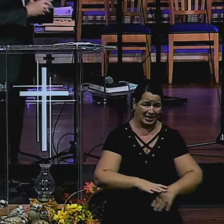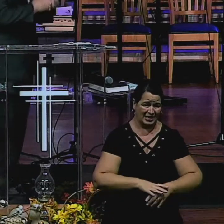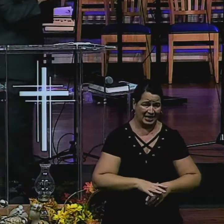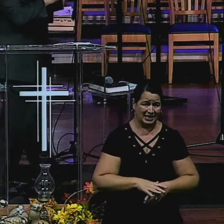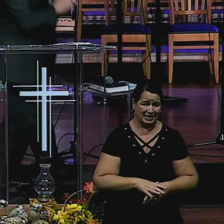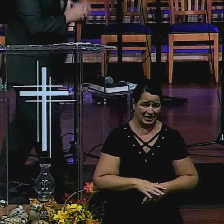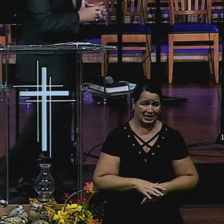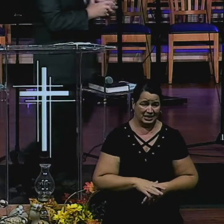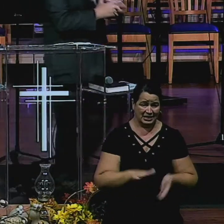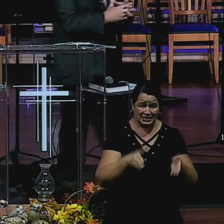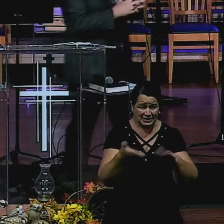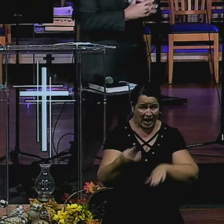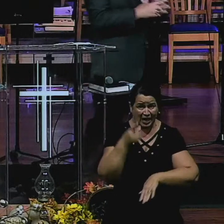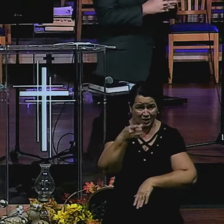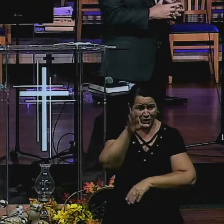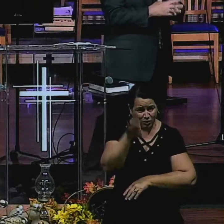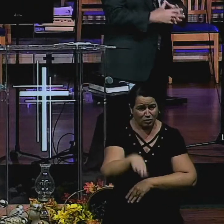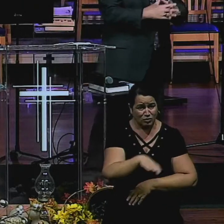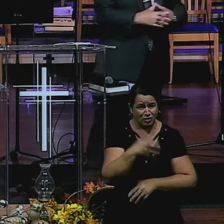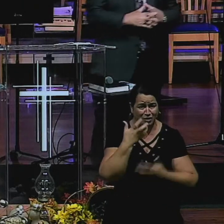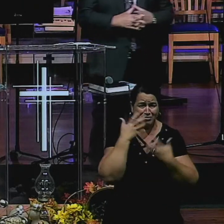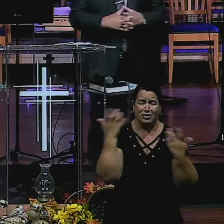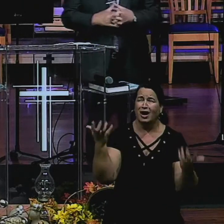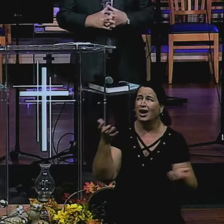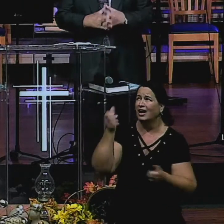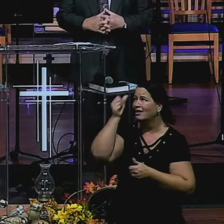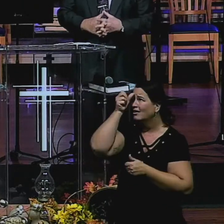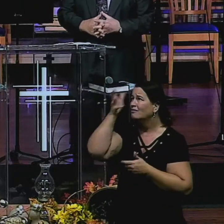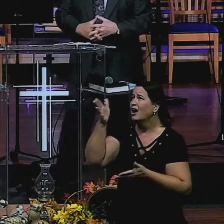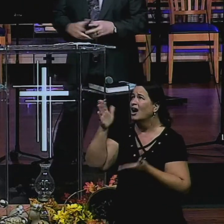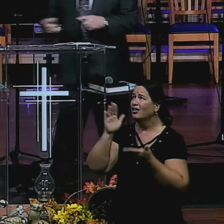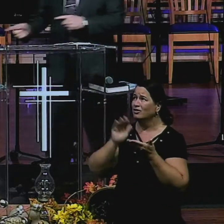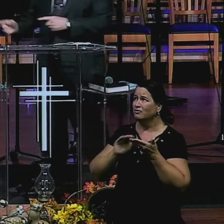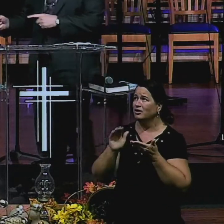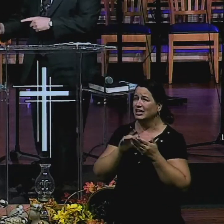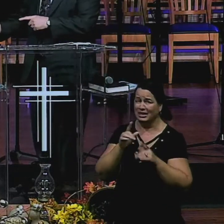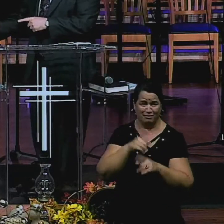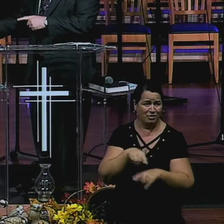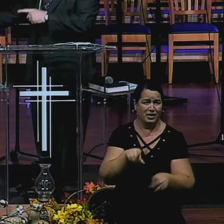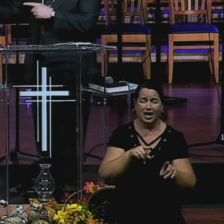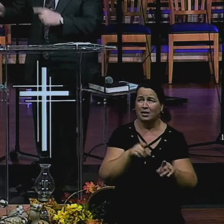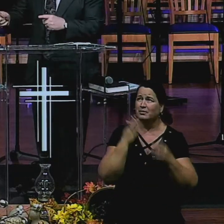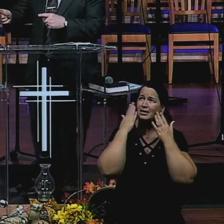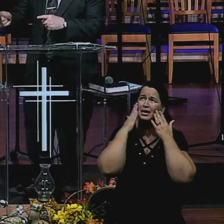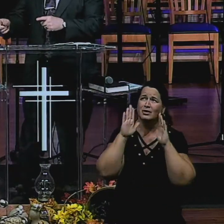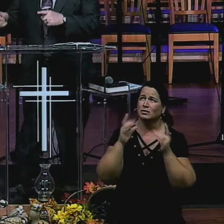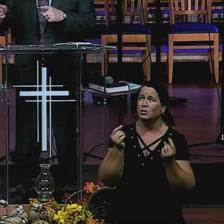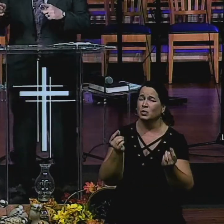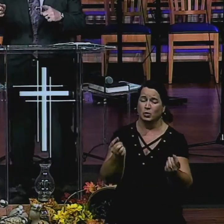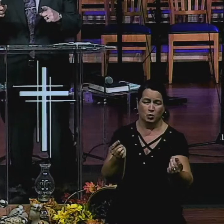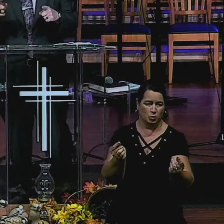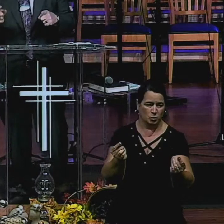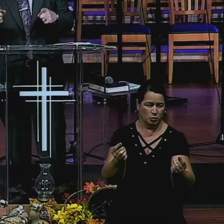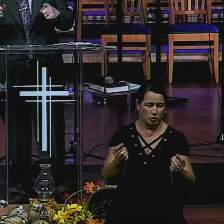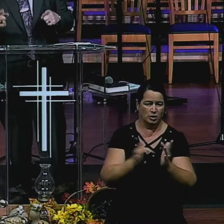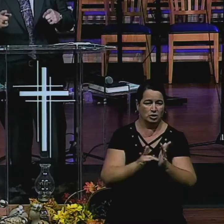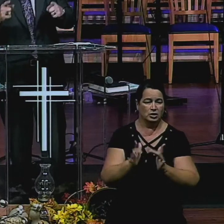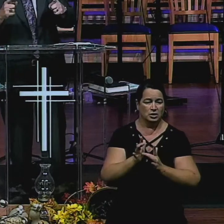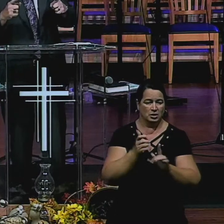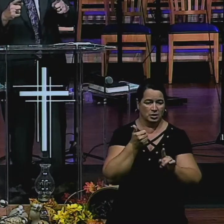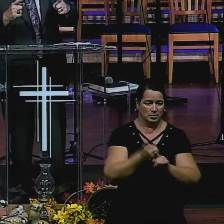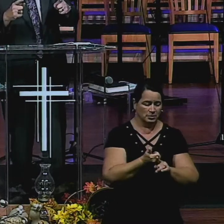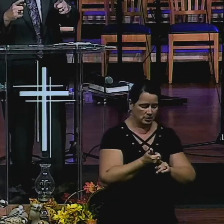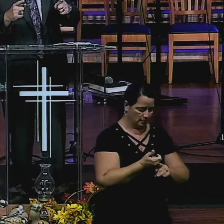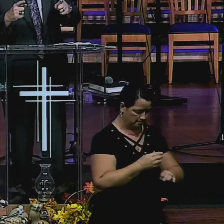He bled out. He died on the cross, crying out, "Father, forgive them, for they know not what to do." He appeased the very righteous,